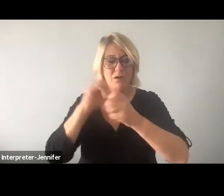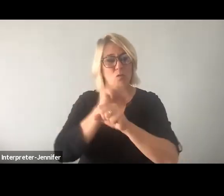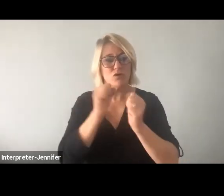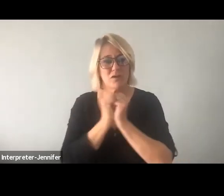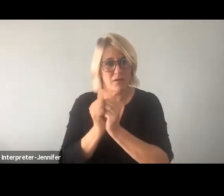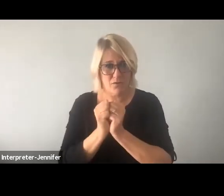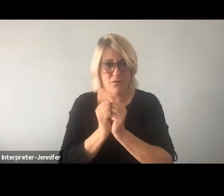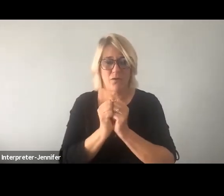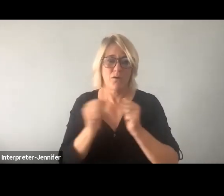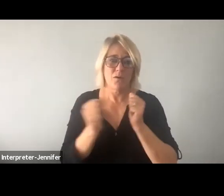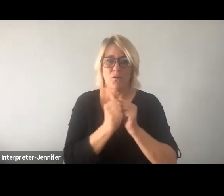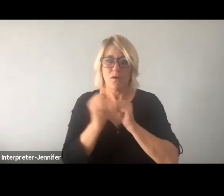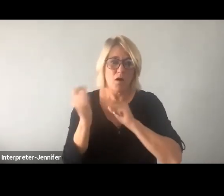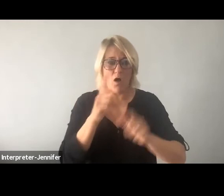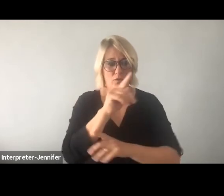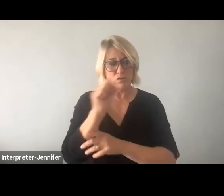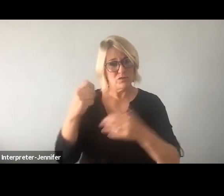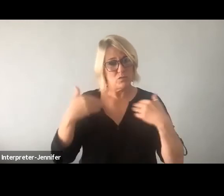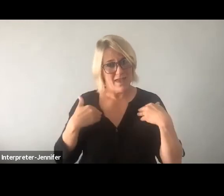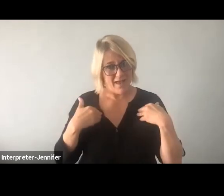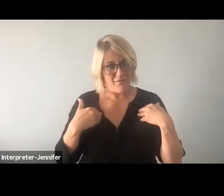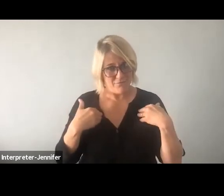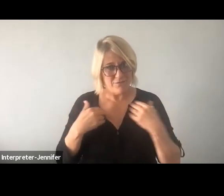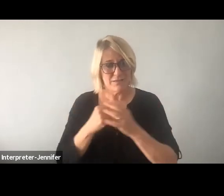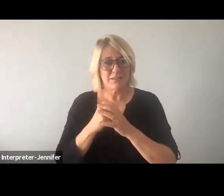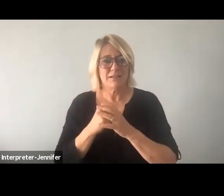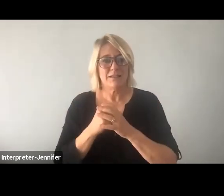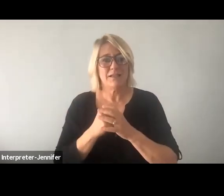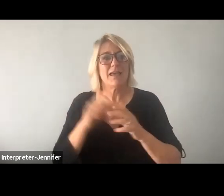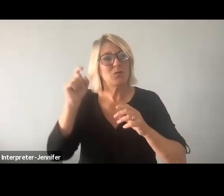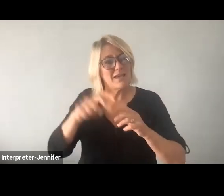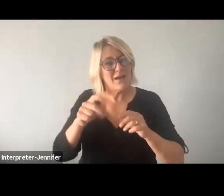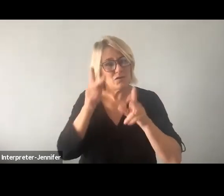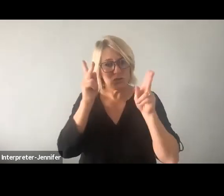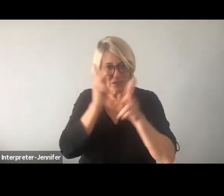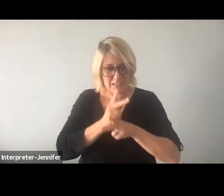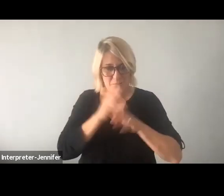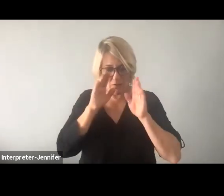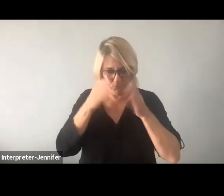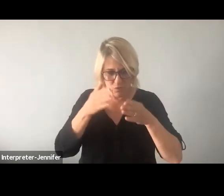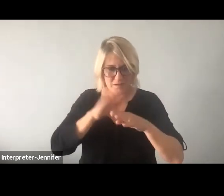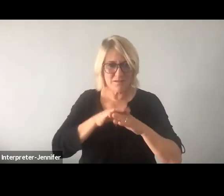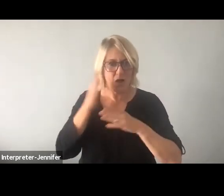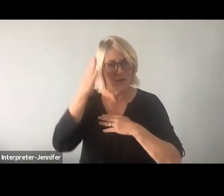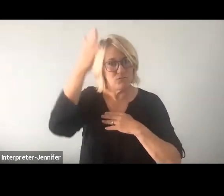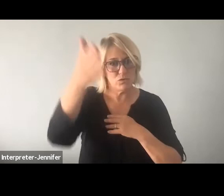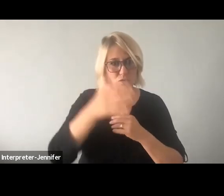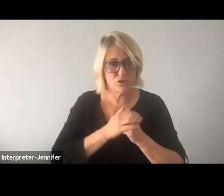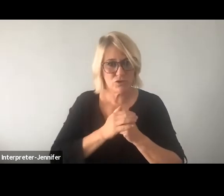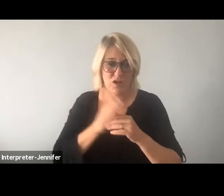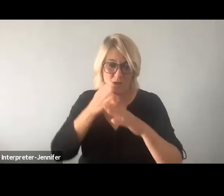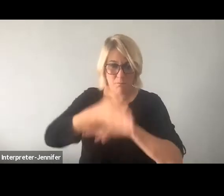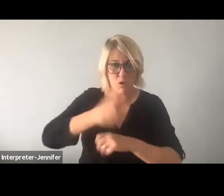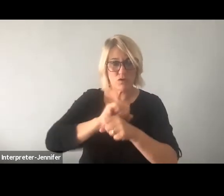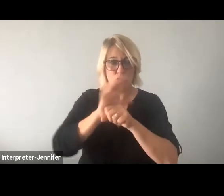with every tool we have in our toolbox. And we must keep our focus on the future, on a post-COVID society